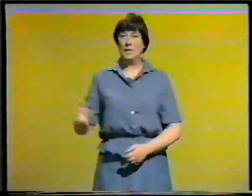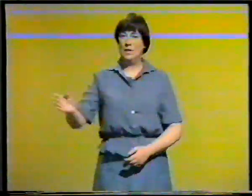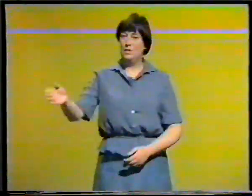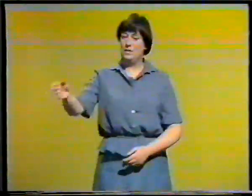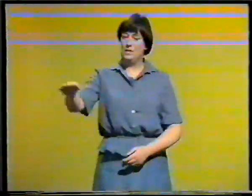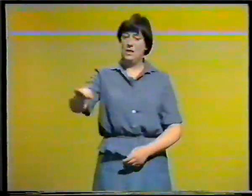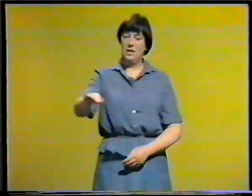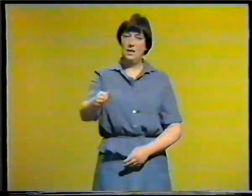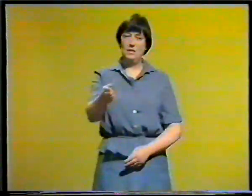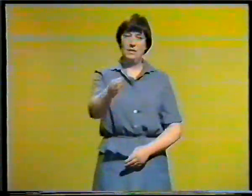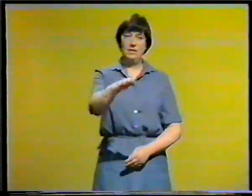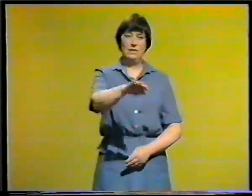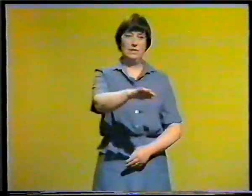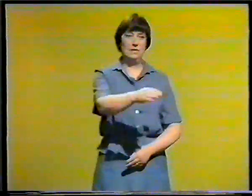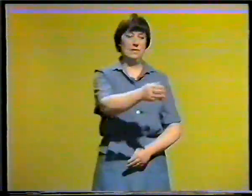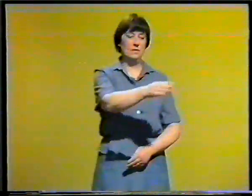The sea.